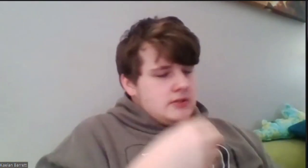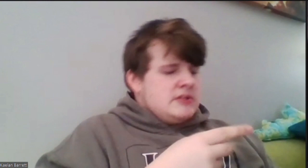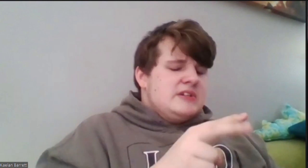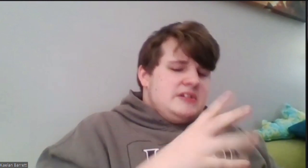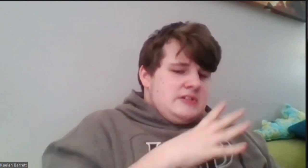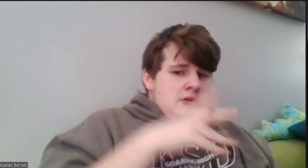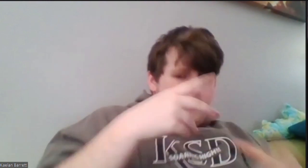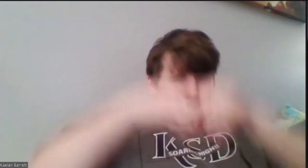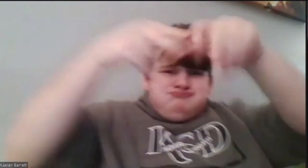going to go back to your office.